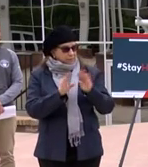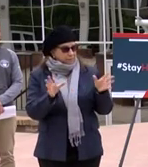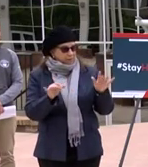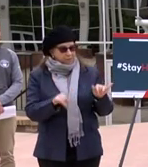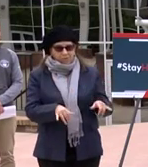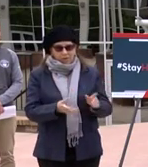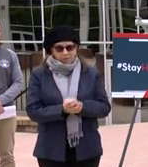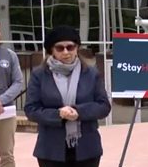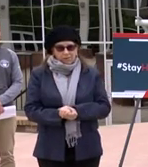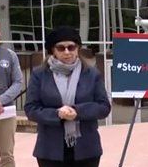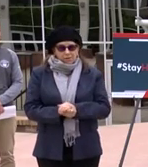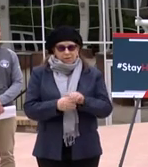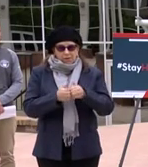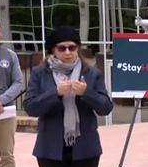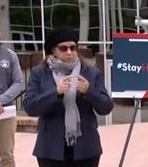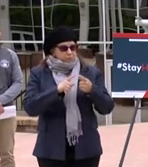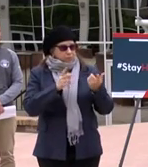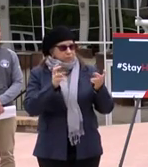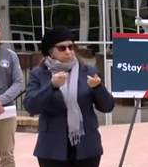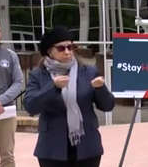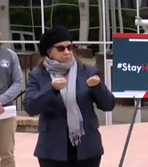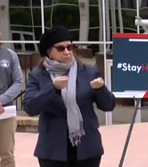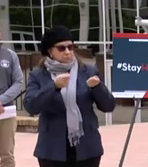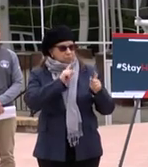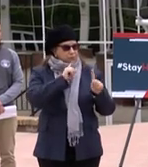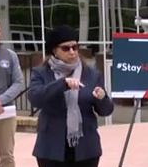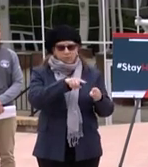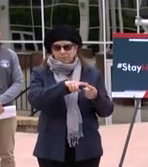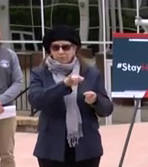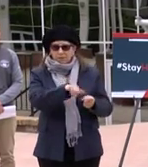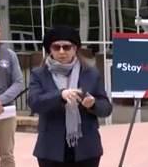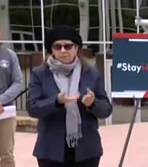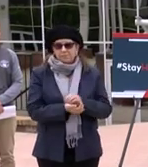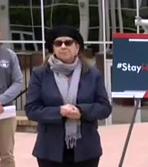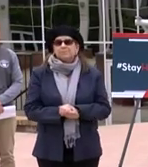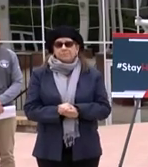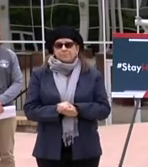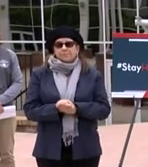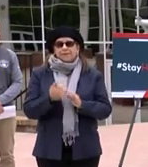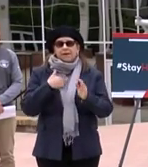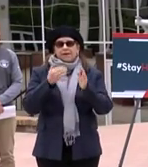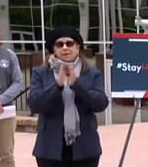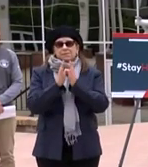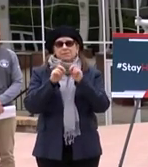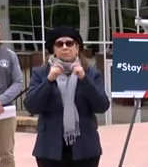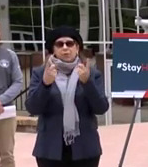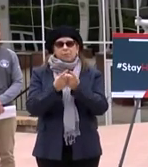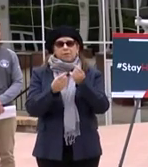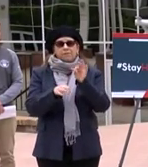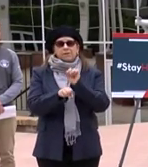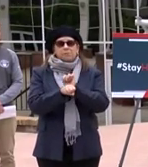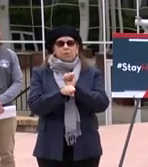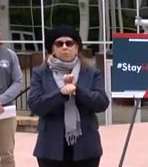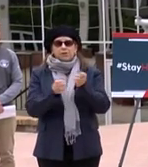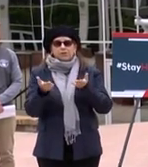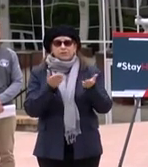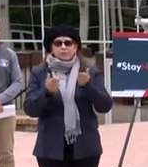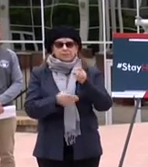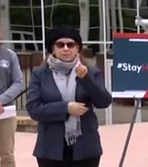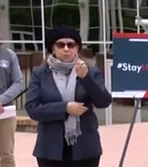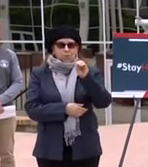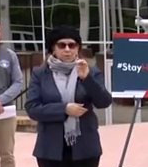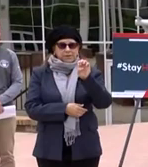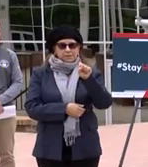supposed to answer. Yes, I asked the DOES director to issue clarification, so I want to